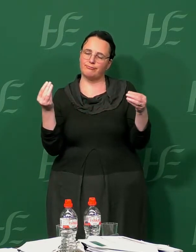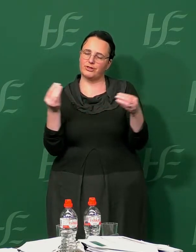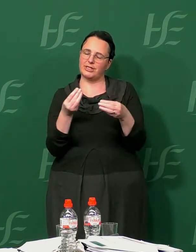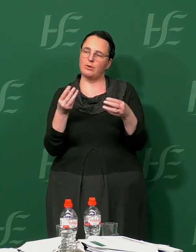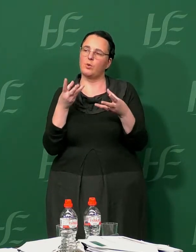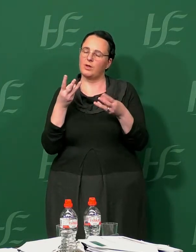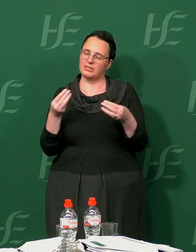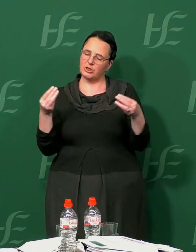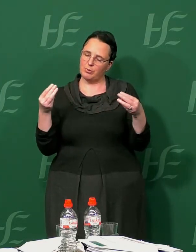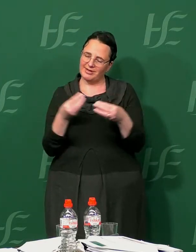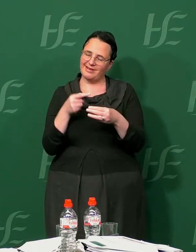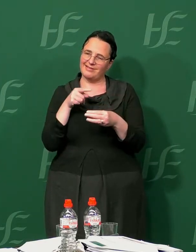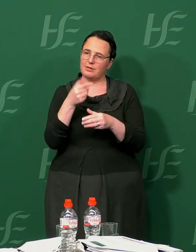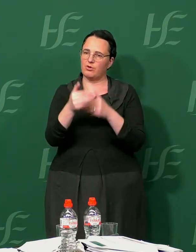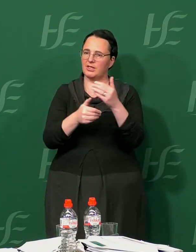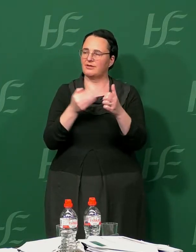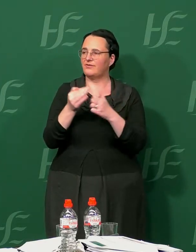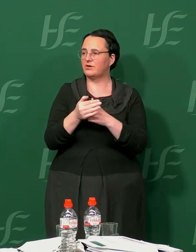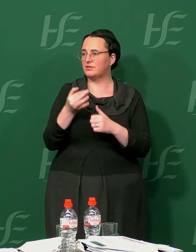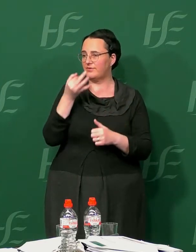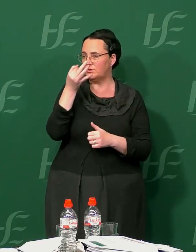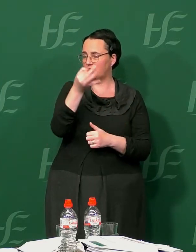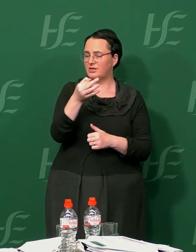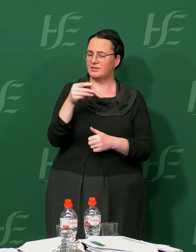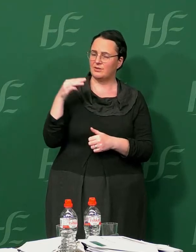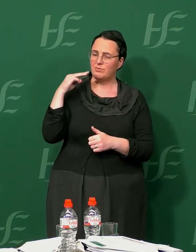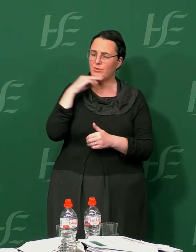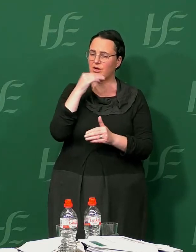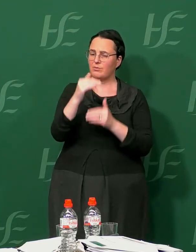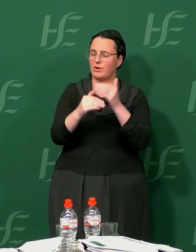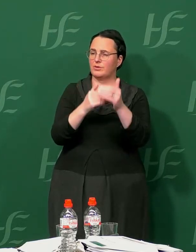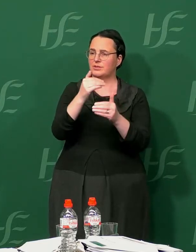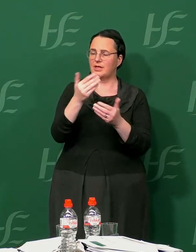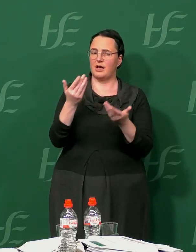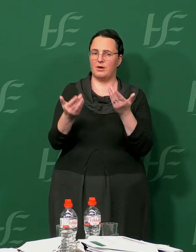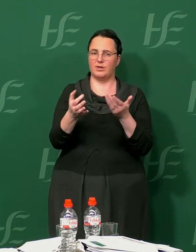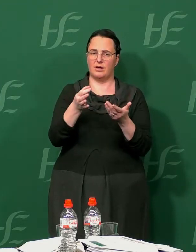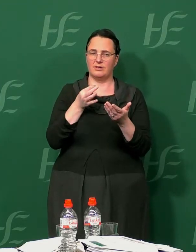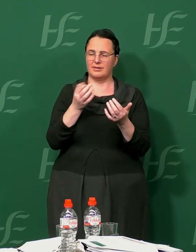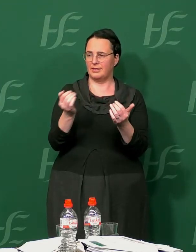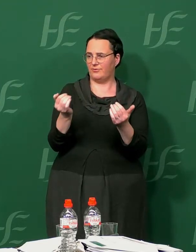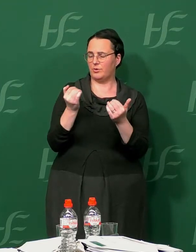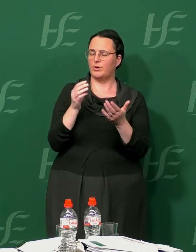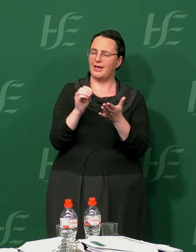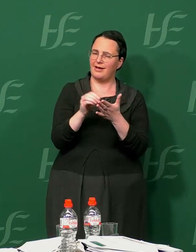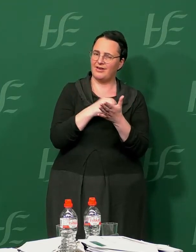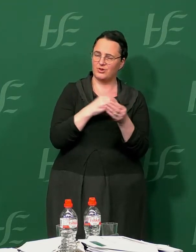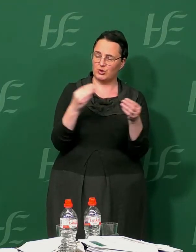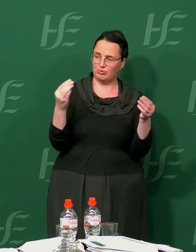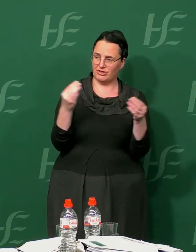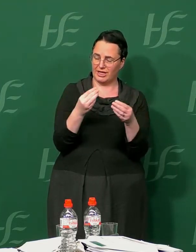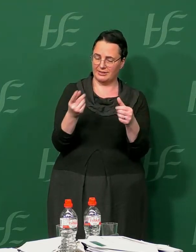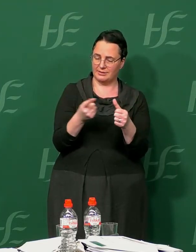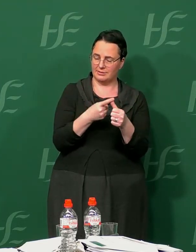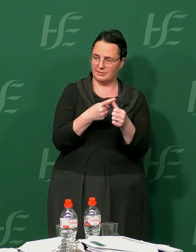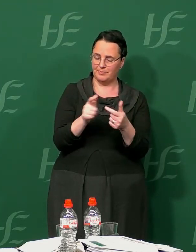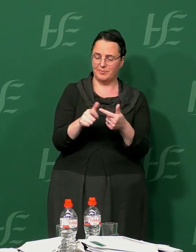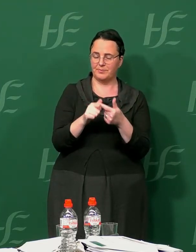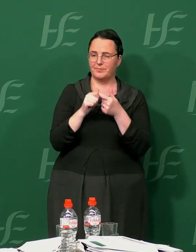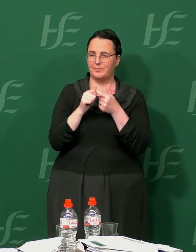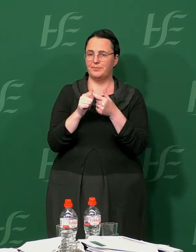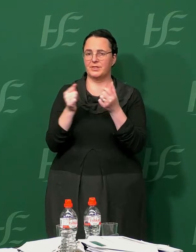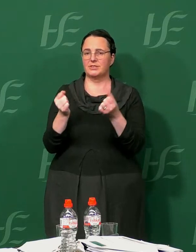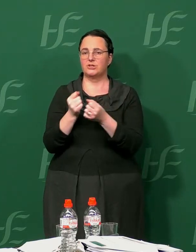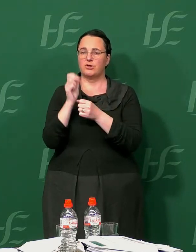want to protect for the future, because it's a very important process, how we got this information from, so we have to protect that. Secondly, it's a very strong view